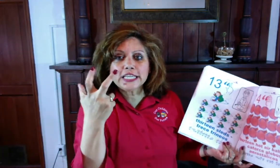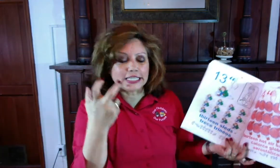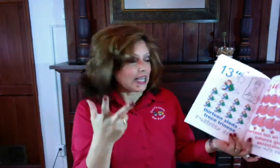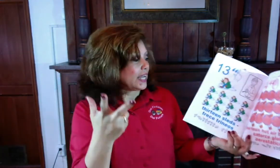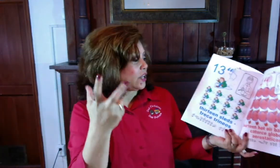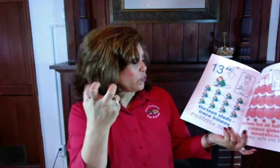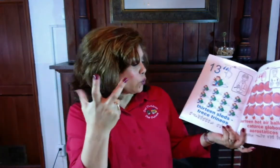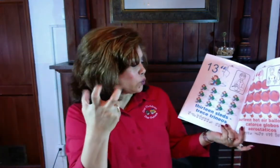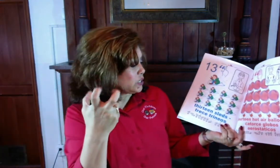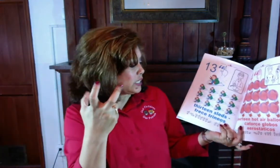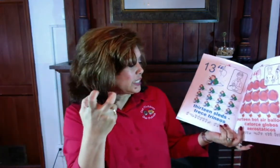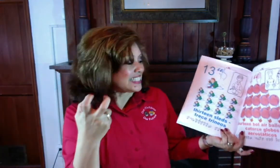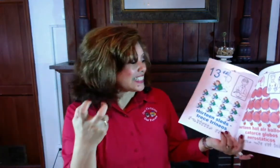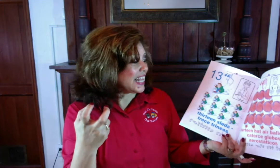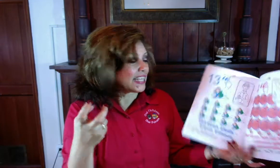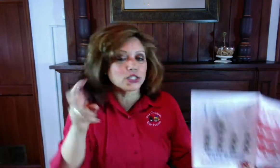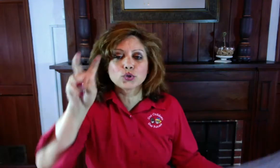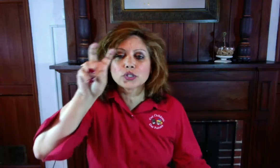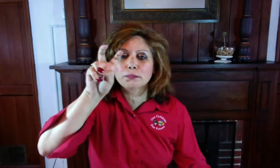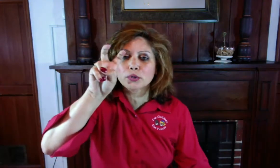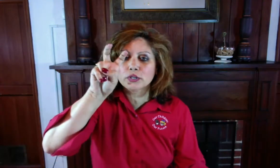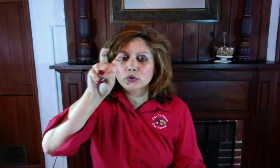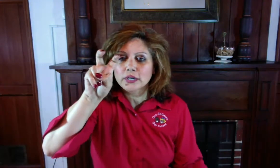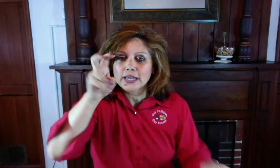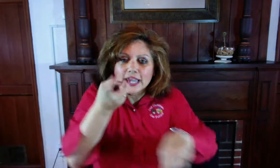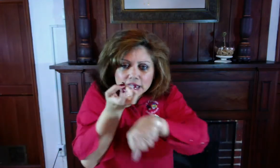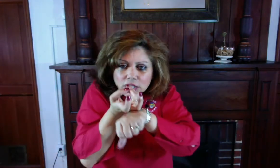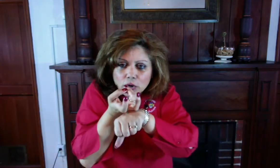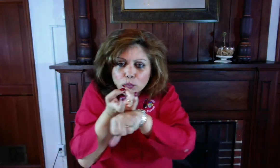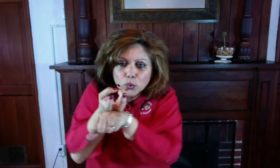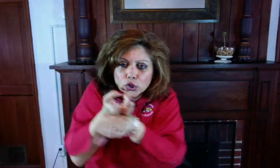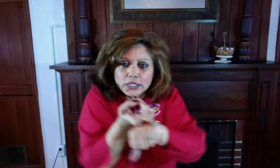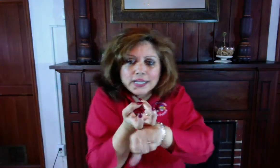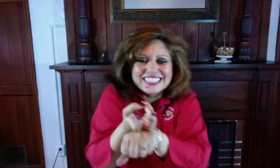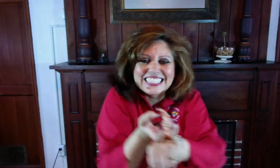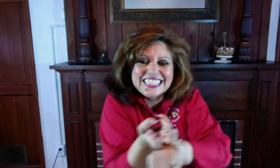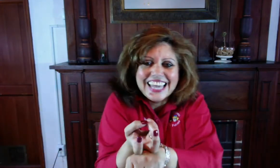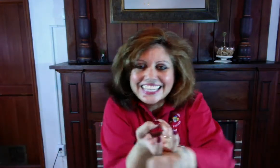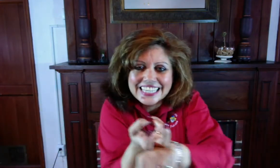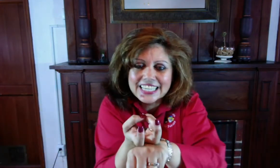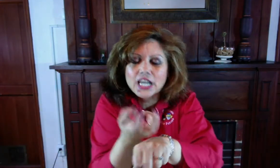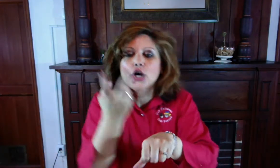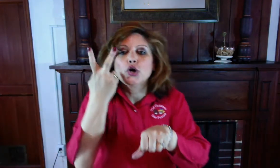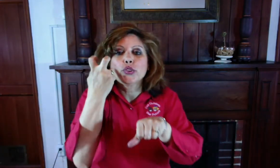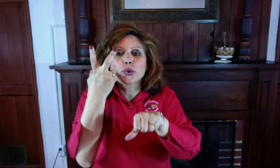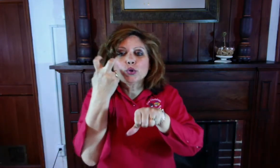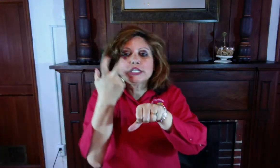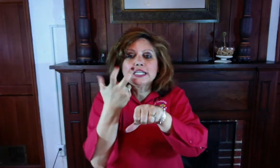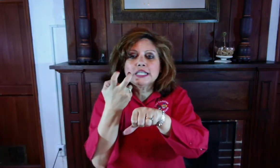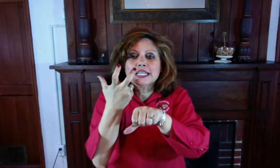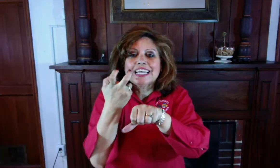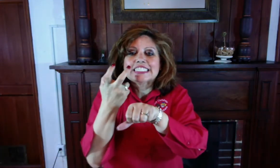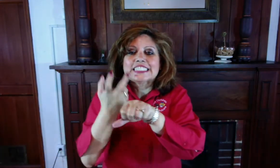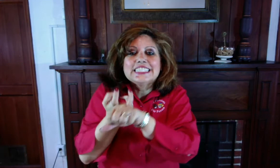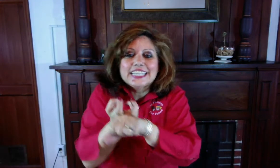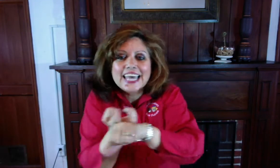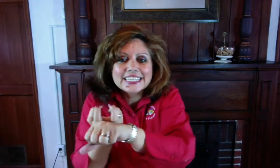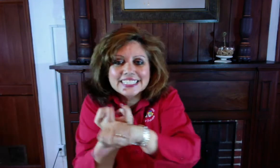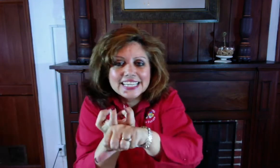13 sleds. So you're going to put your hands on wood. Sledding. 13 sleds.